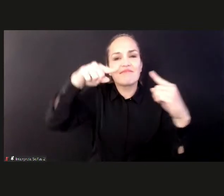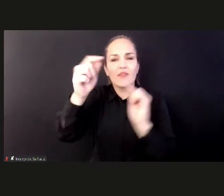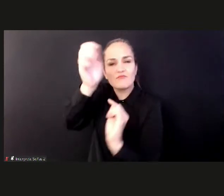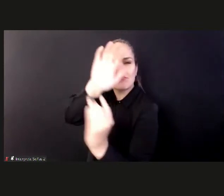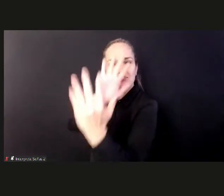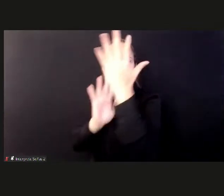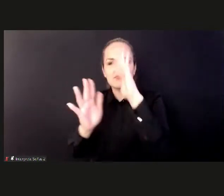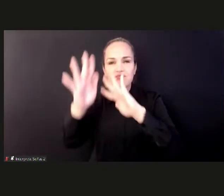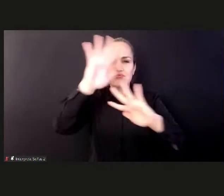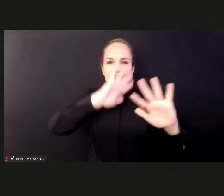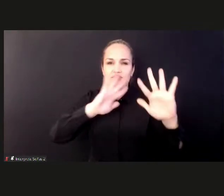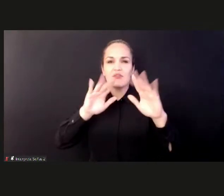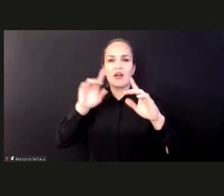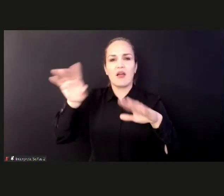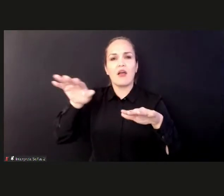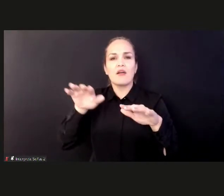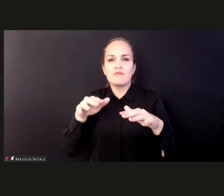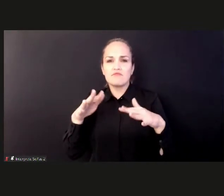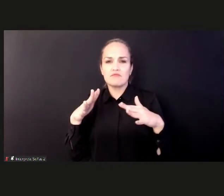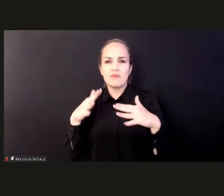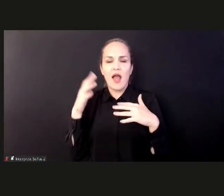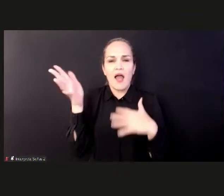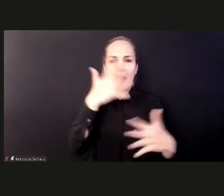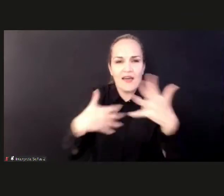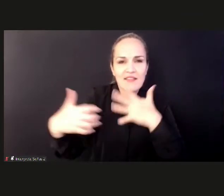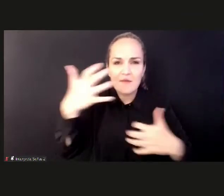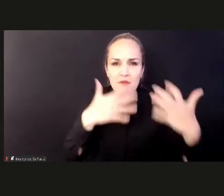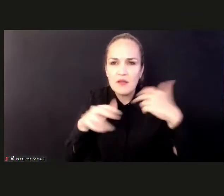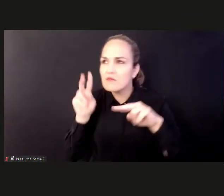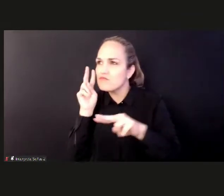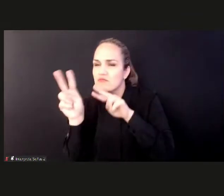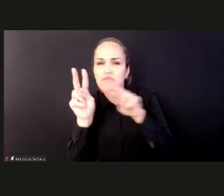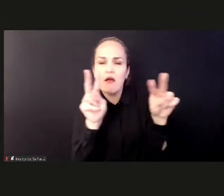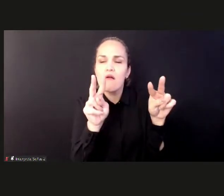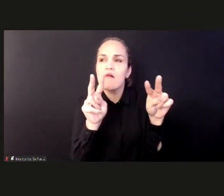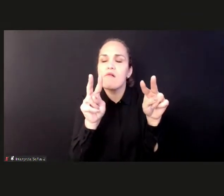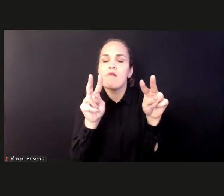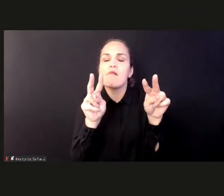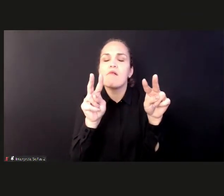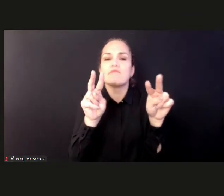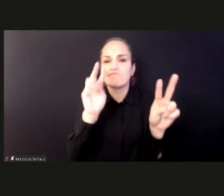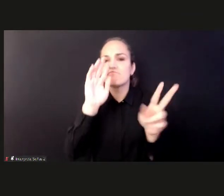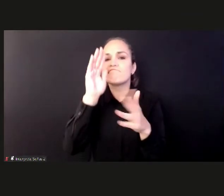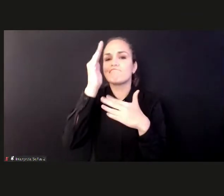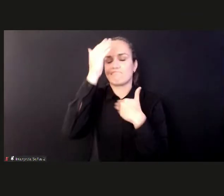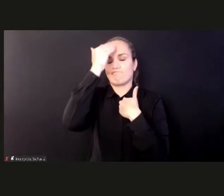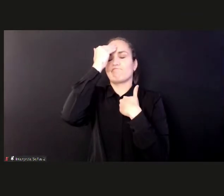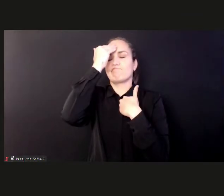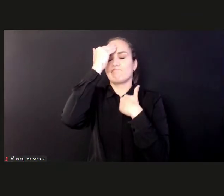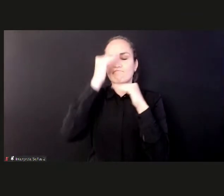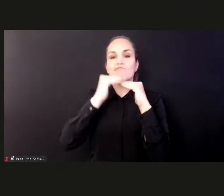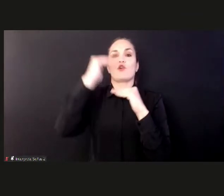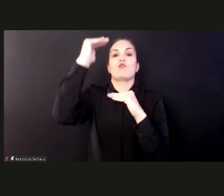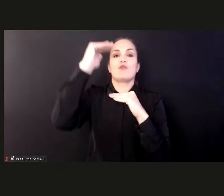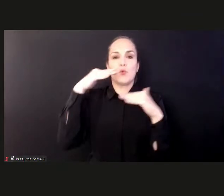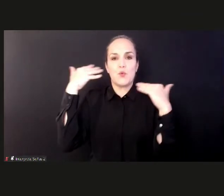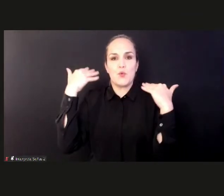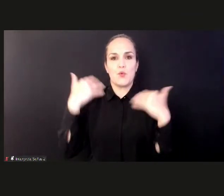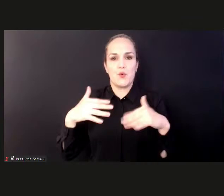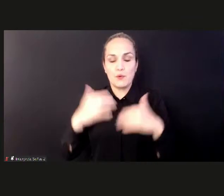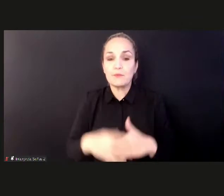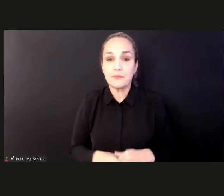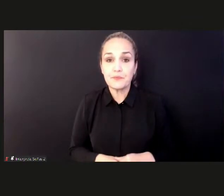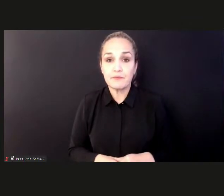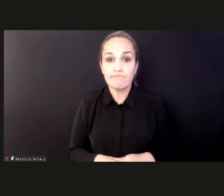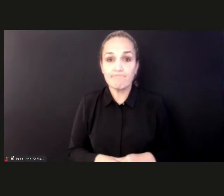also opened up new opportunities, and it is up to us to embrace them as we look towards an even more sustainable and inclusive travel and